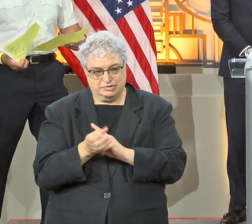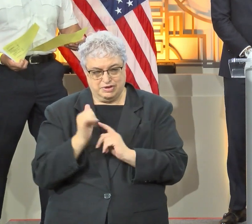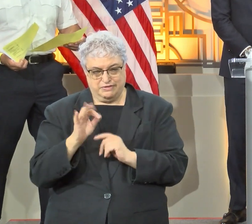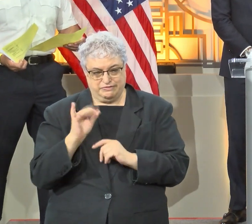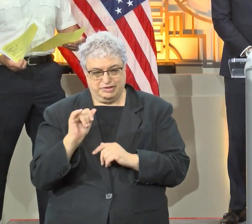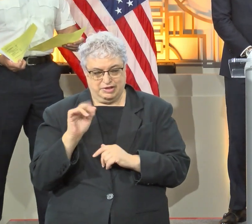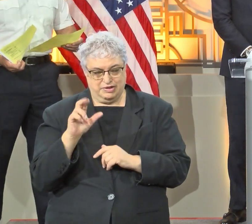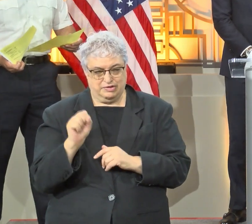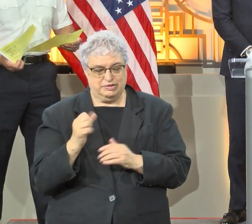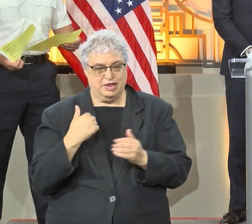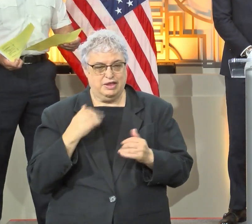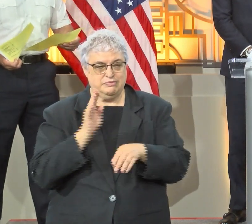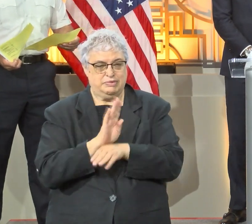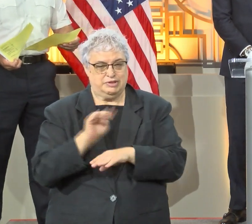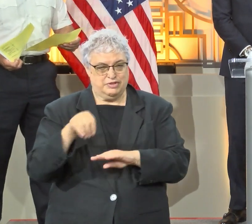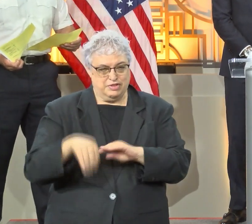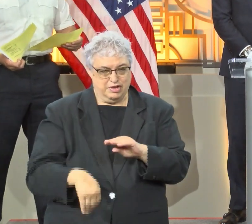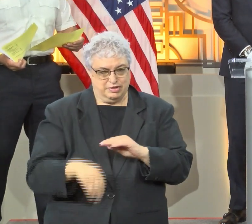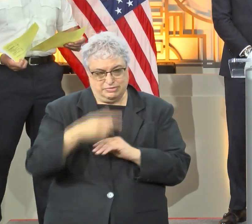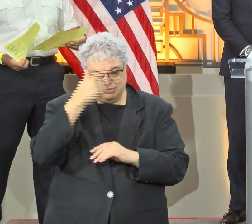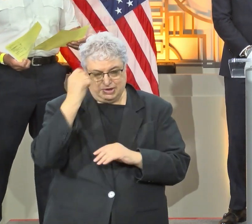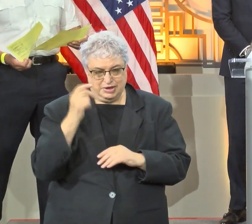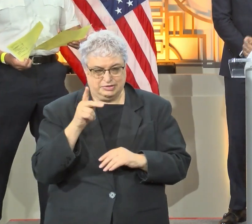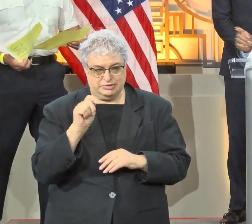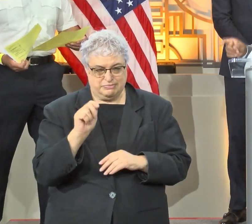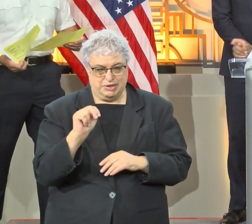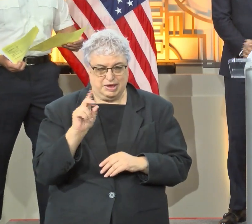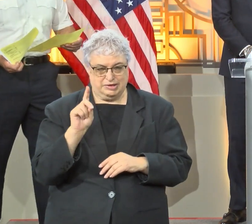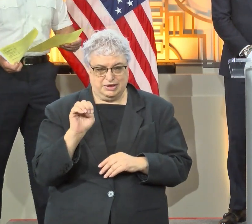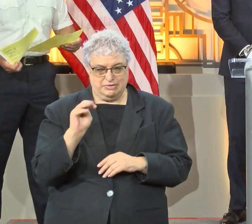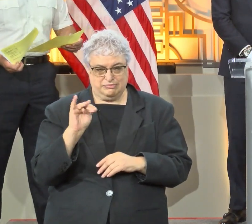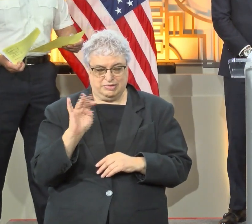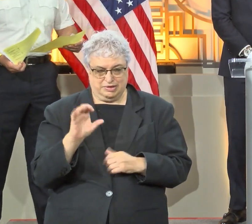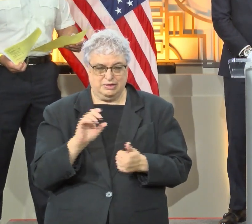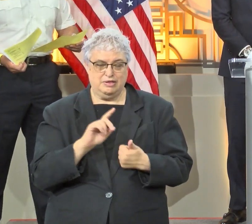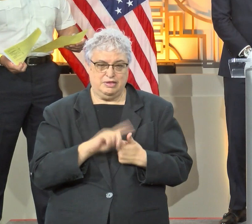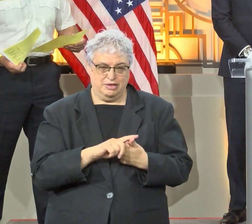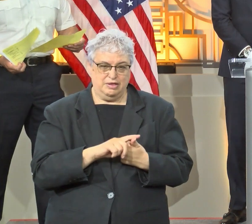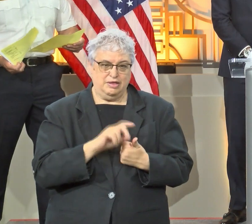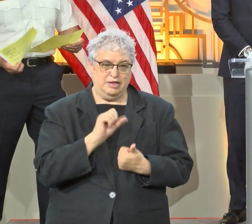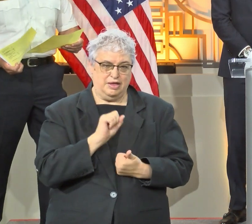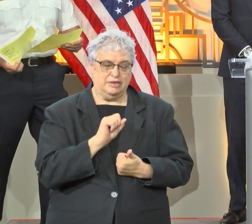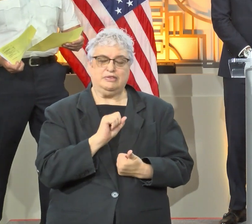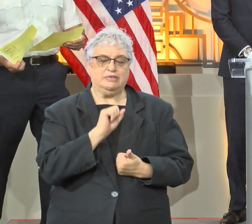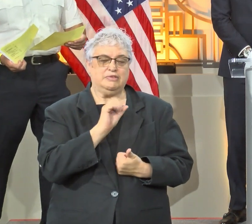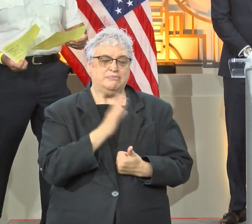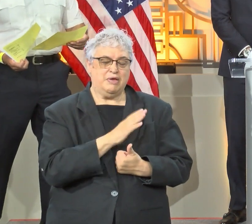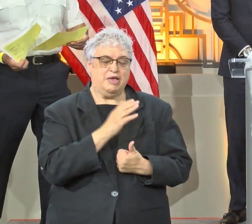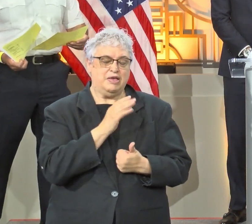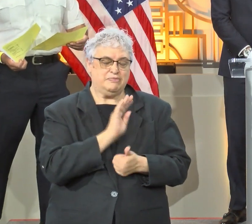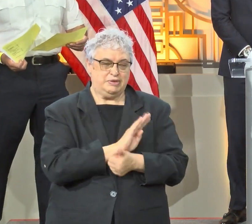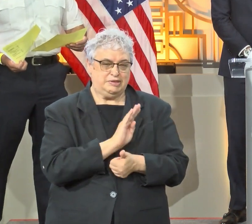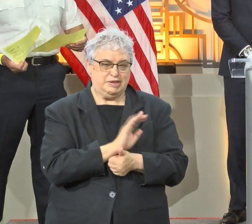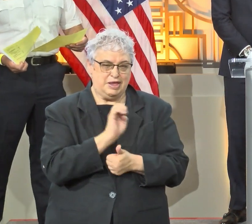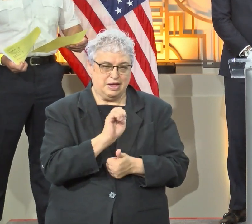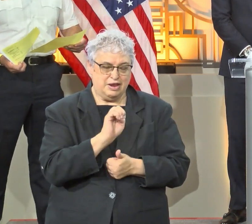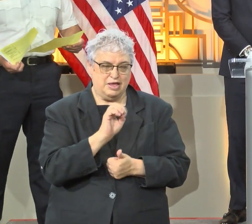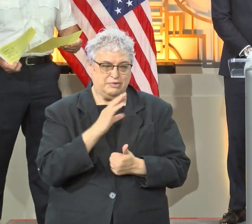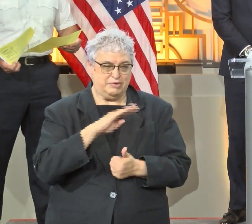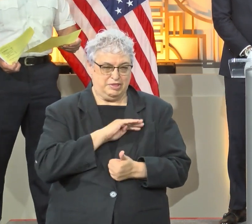business losses due to the pandemic. That's in addition to the Small Business Economic Relief